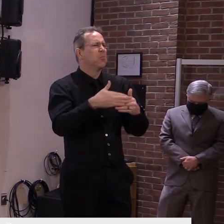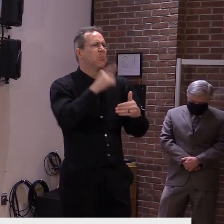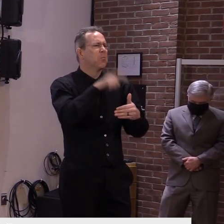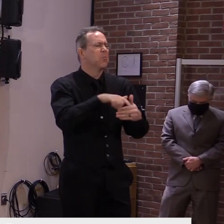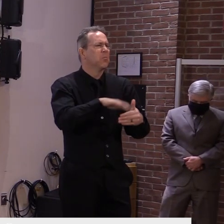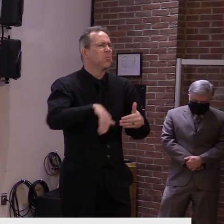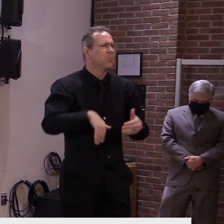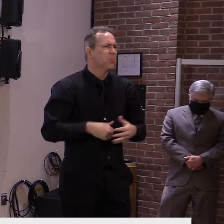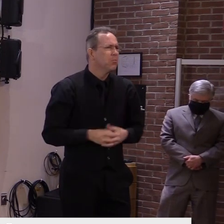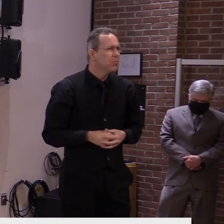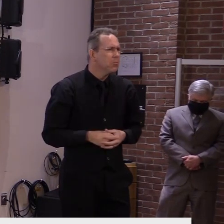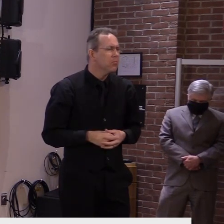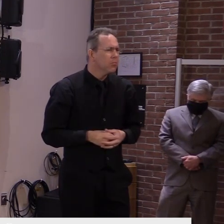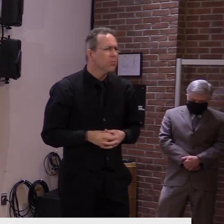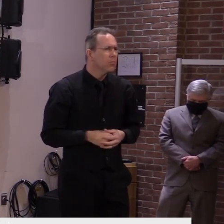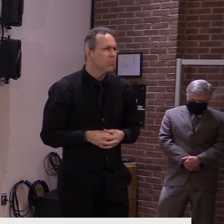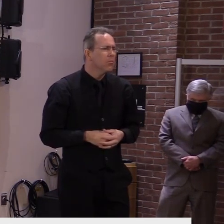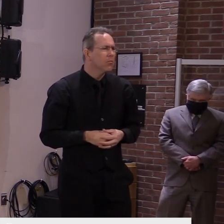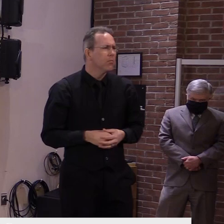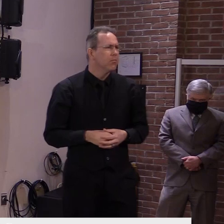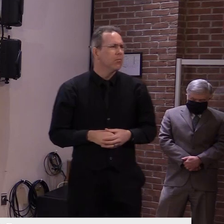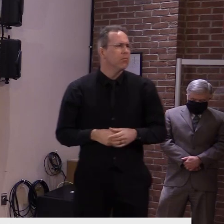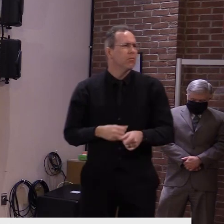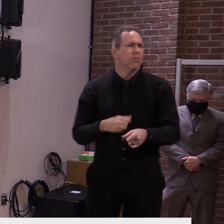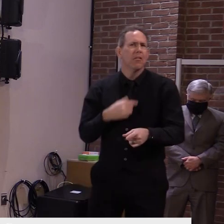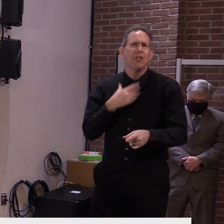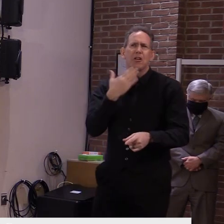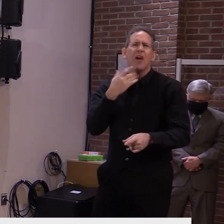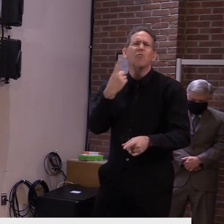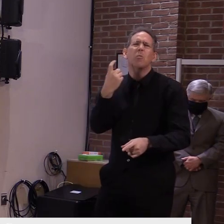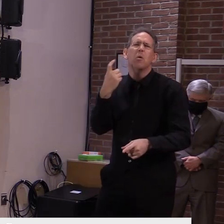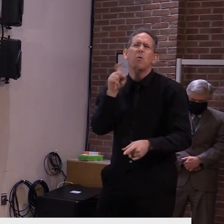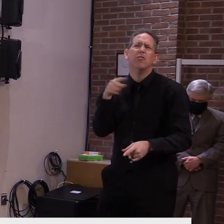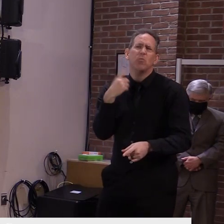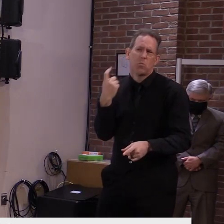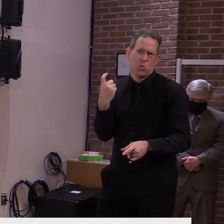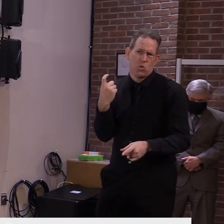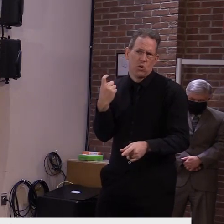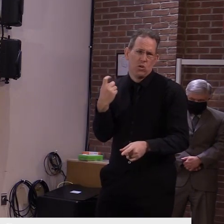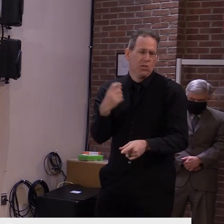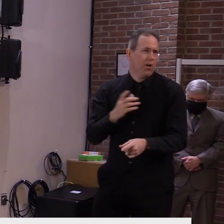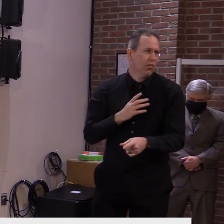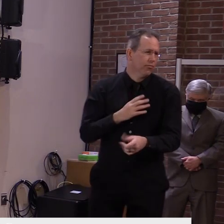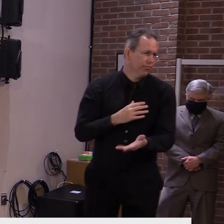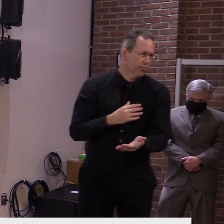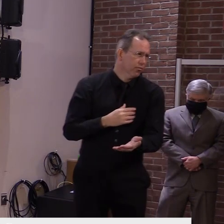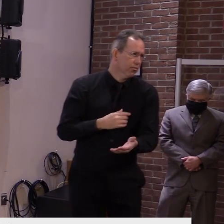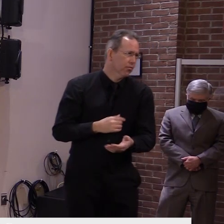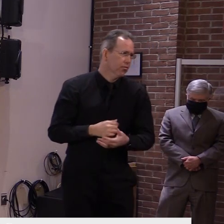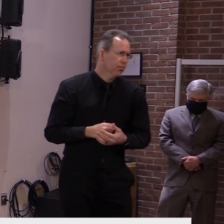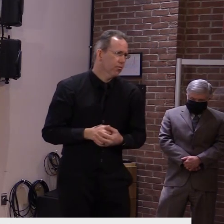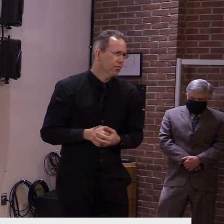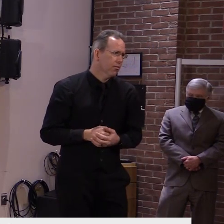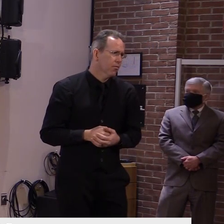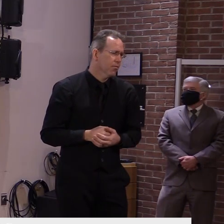Thank you. And one last question. How will people know to get tested as more and more people